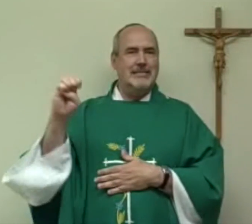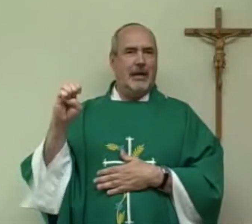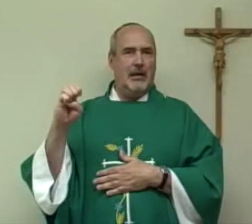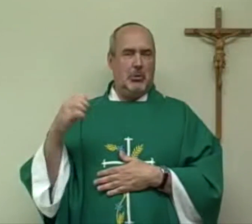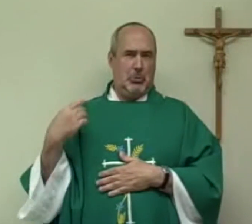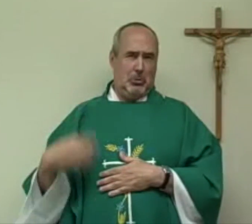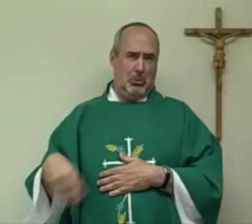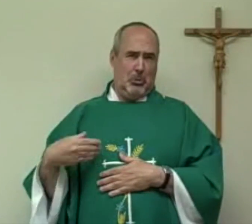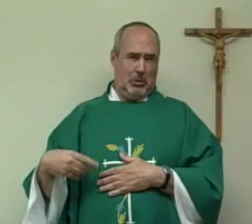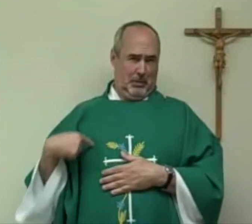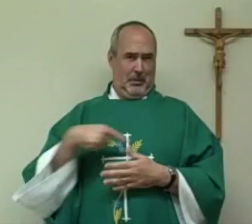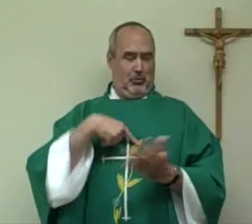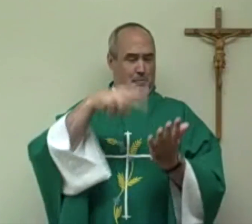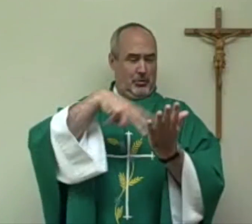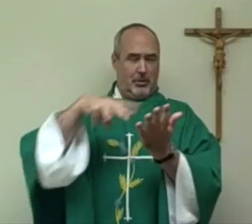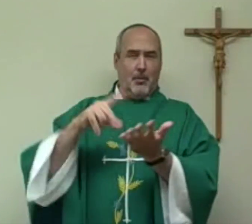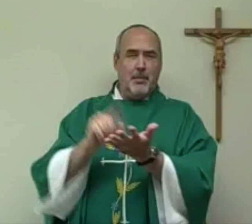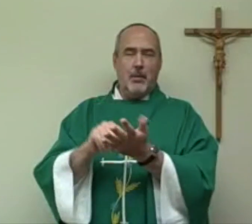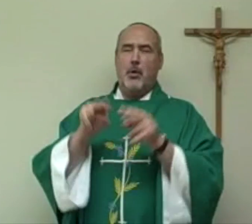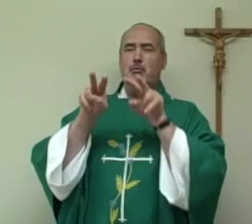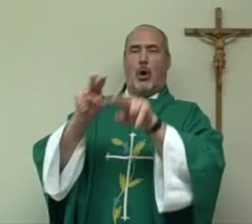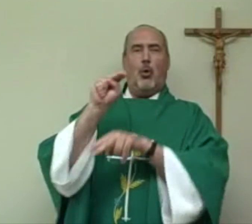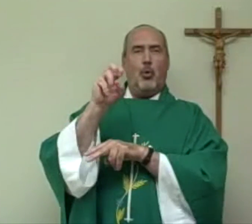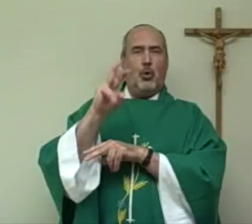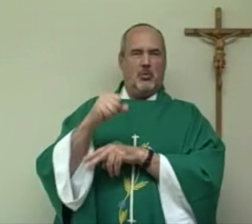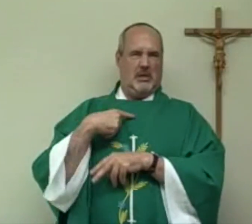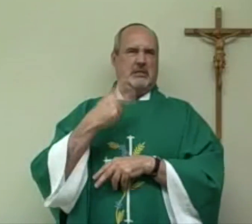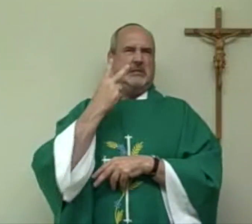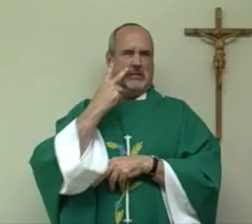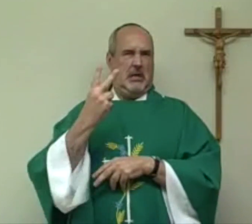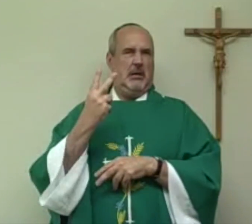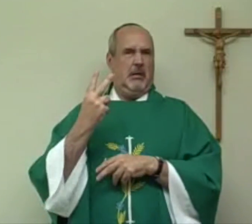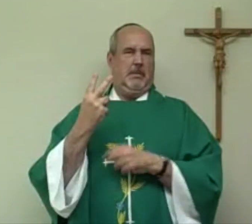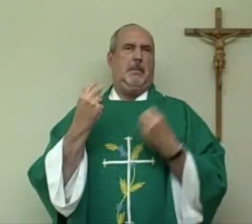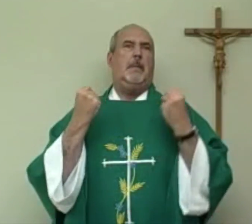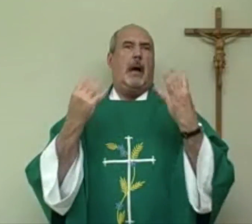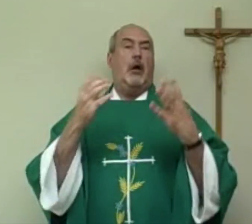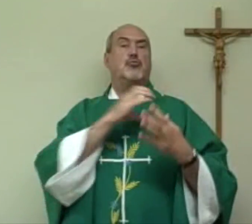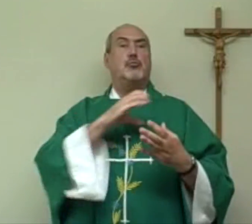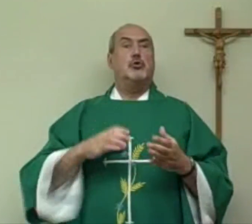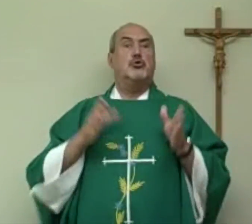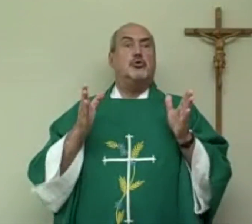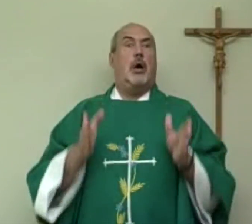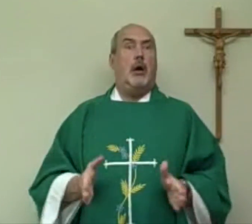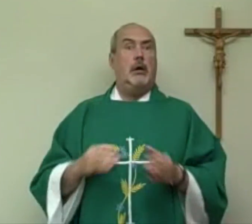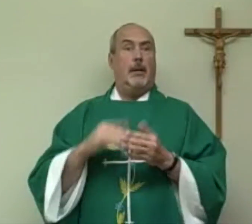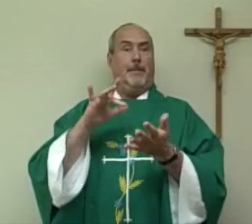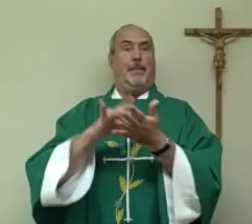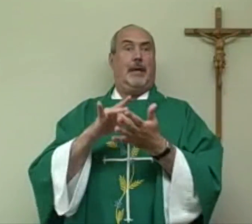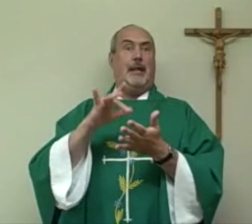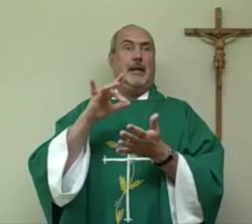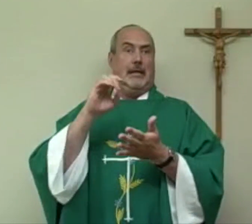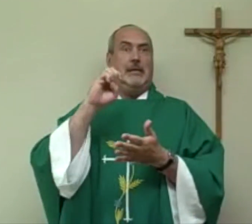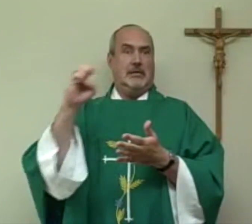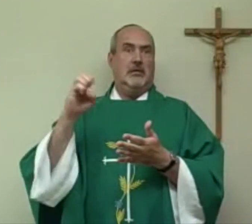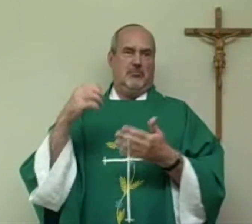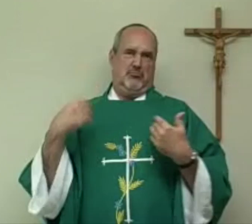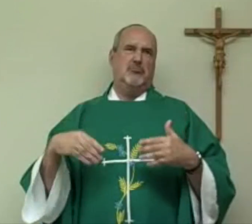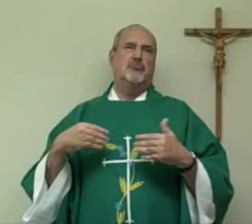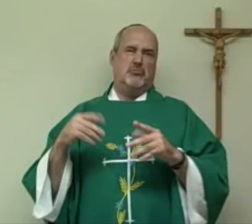things. First, Christians in the Middle East. And from what I've read in articles in the newspaper and seen on the news,